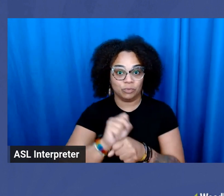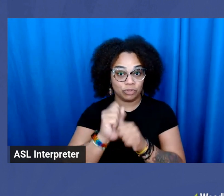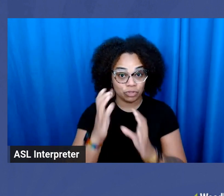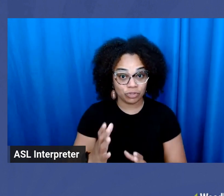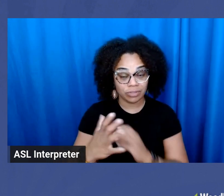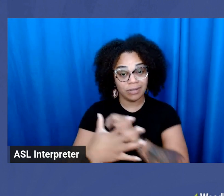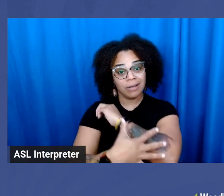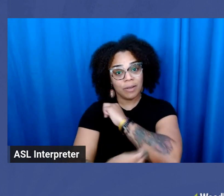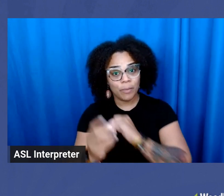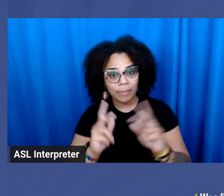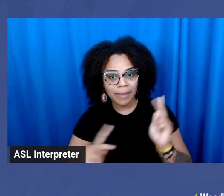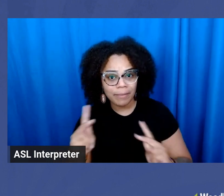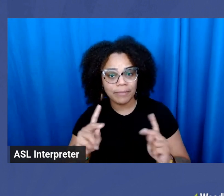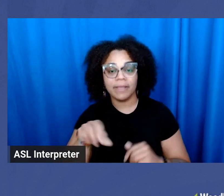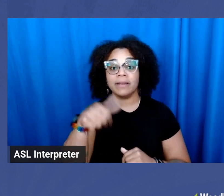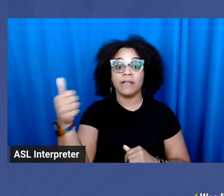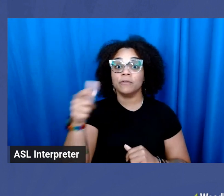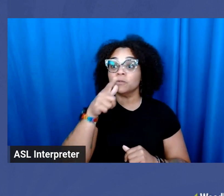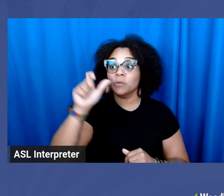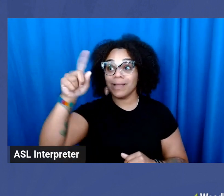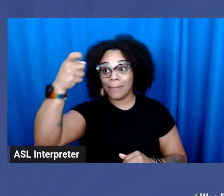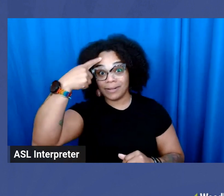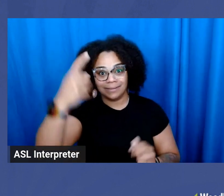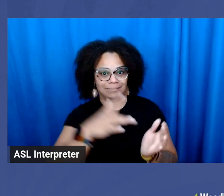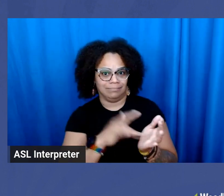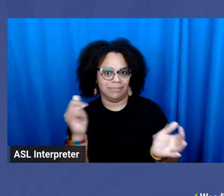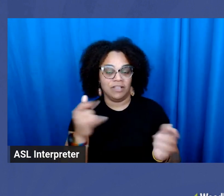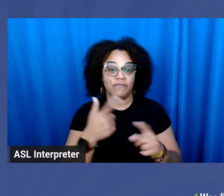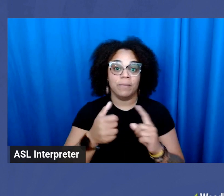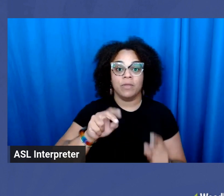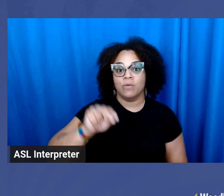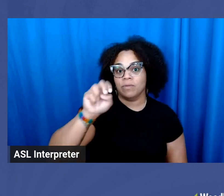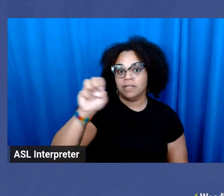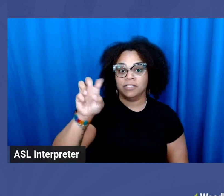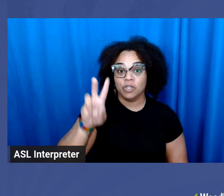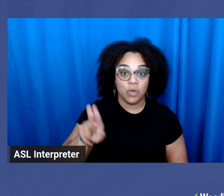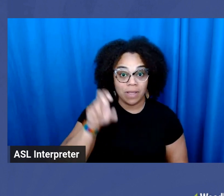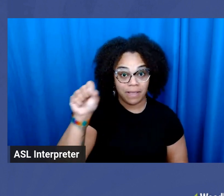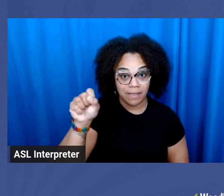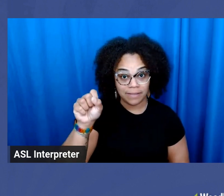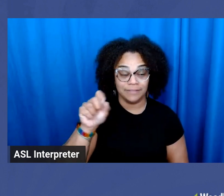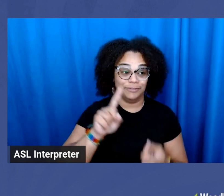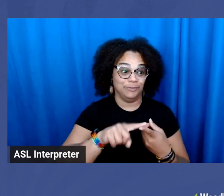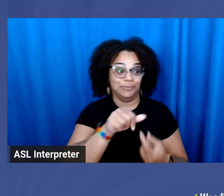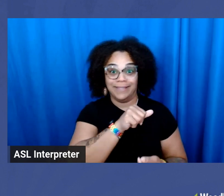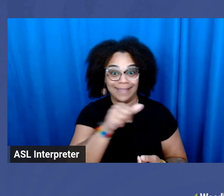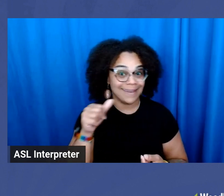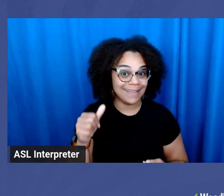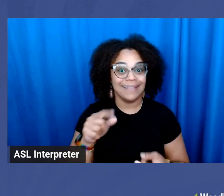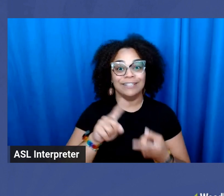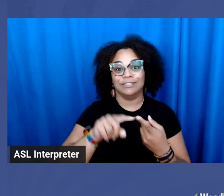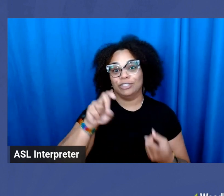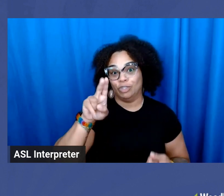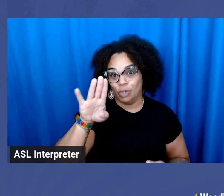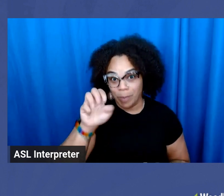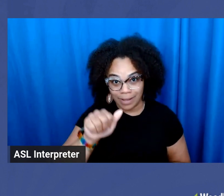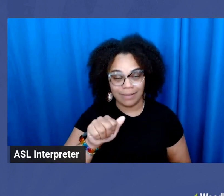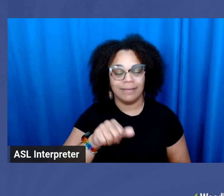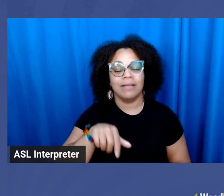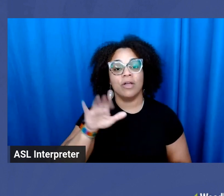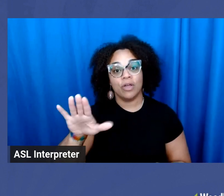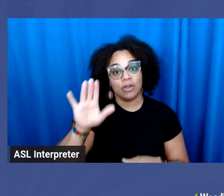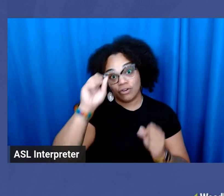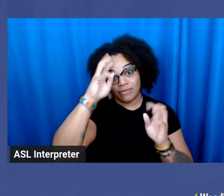and others exploited by capitalism from the northeastern US to Atlanta to Cuba. Her creative writing has been published in